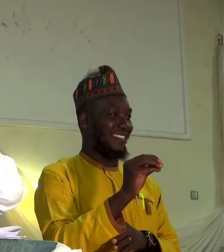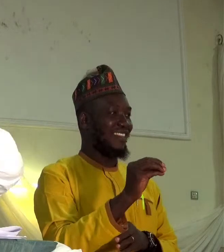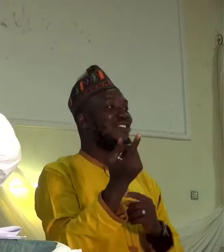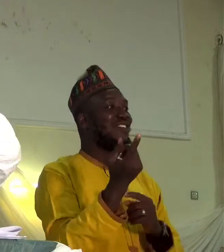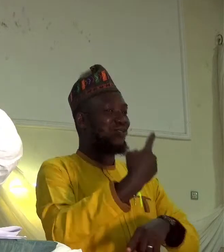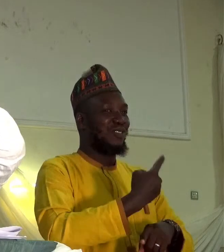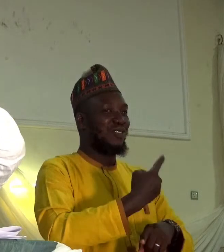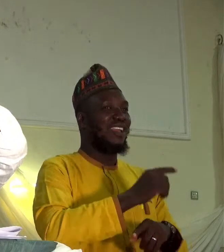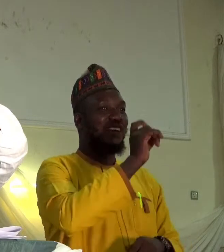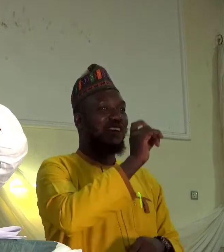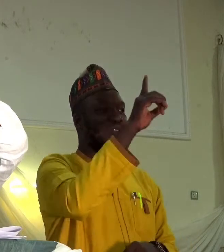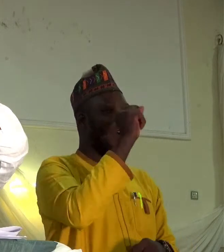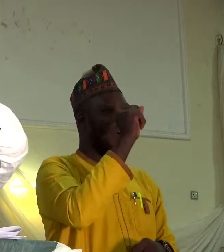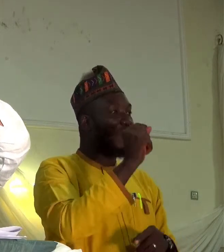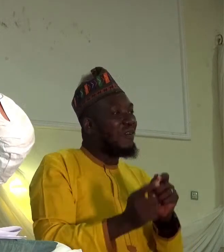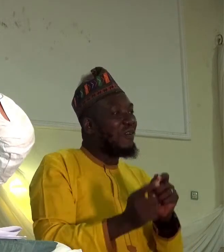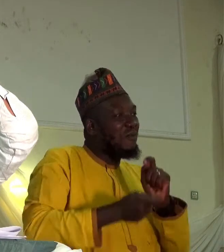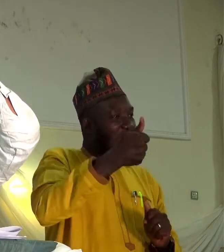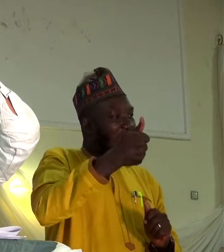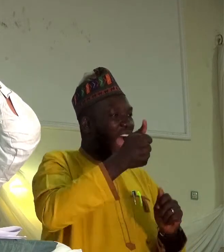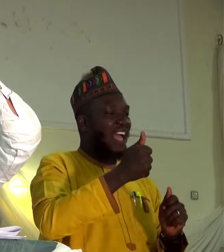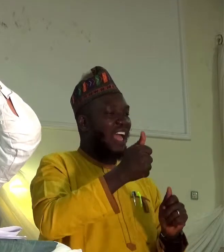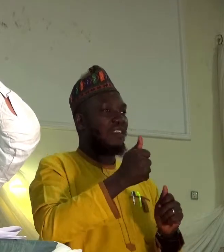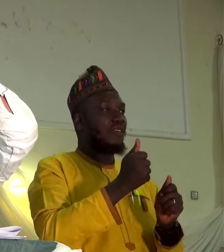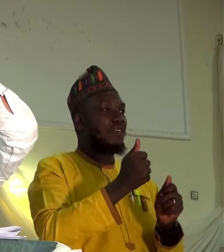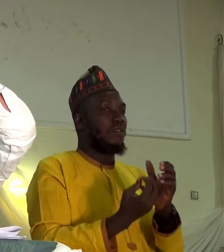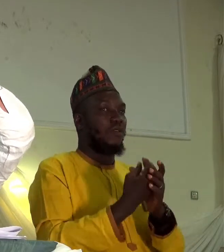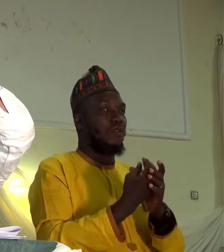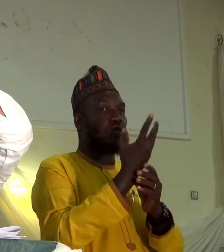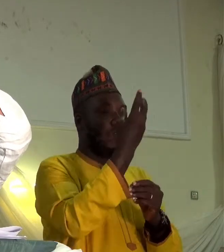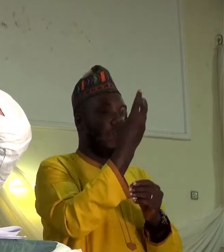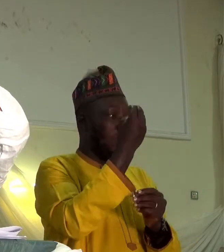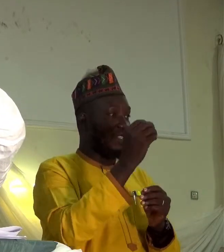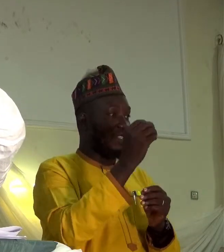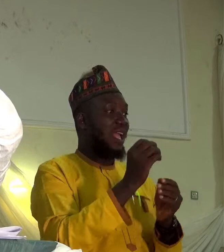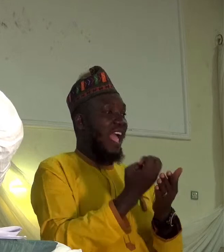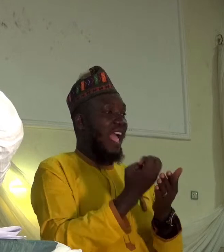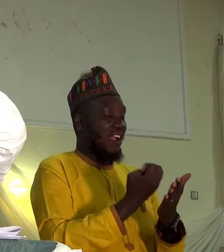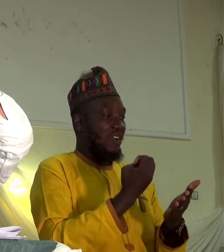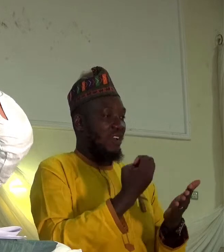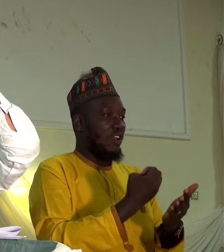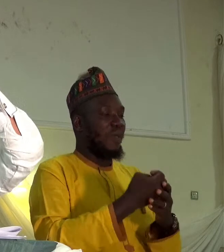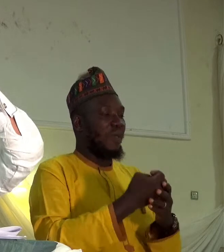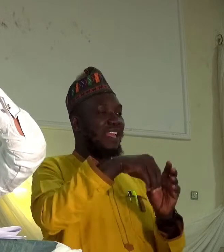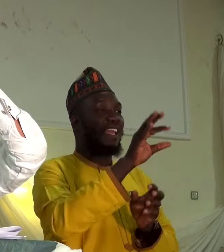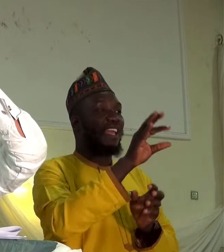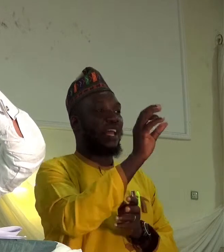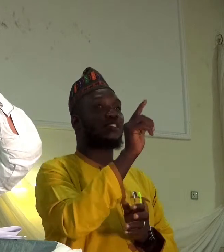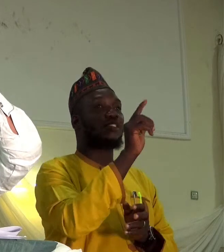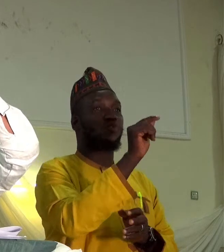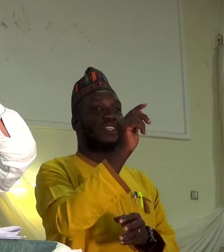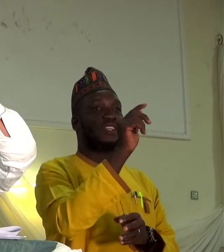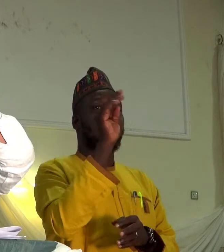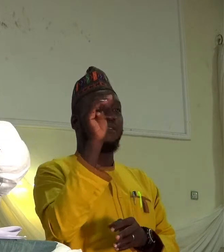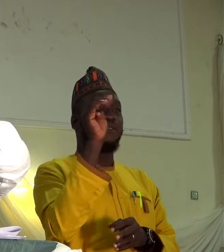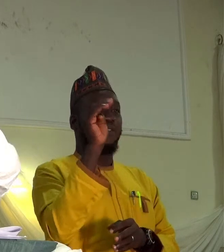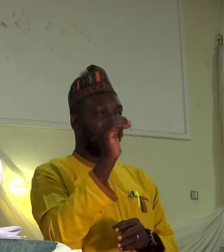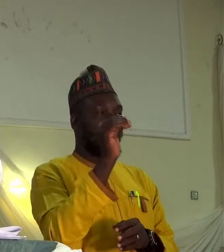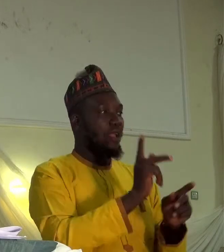one of the world's fastest growing economies. Its GDP per capita in 2014. Has reached an